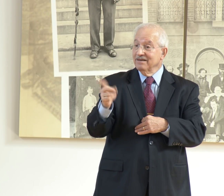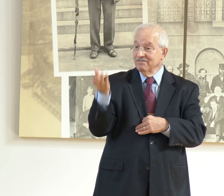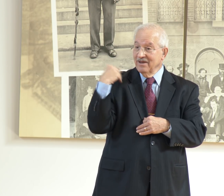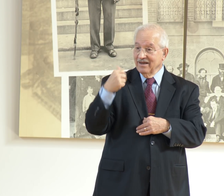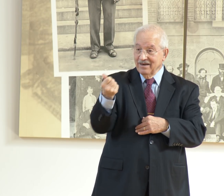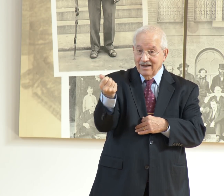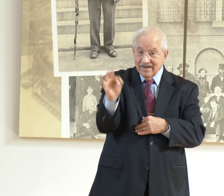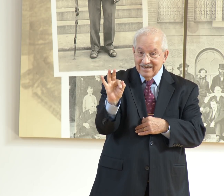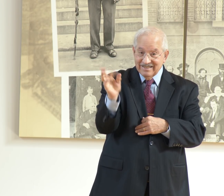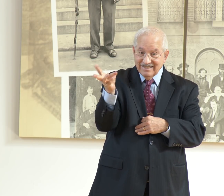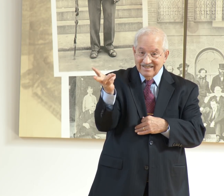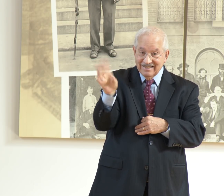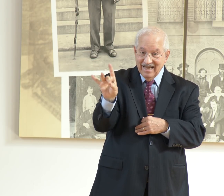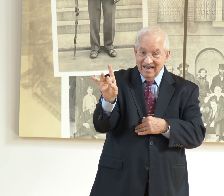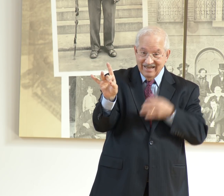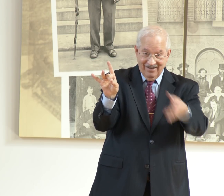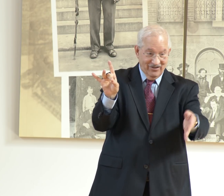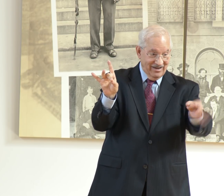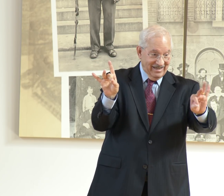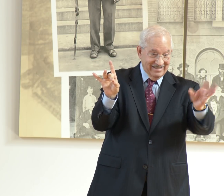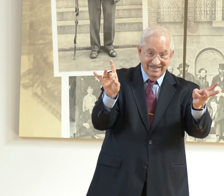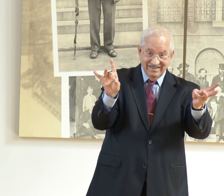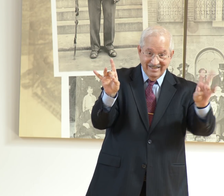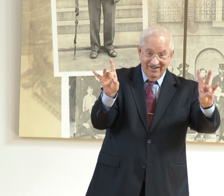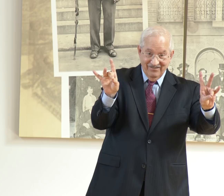a fellow NTD board member,